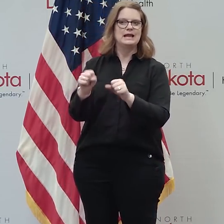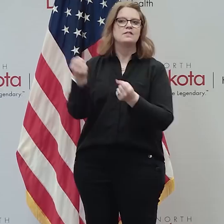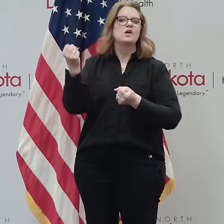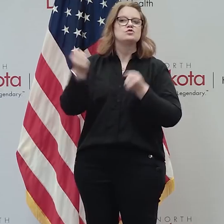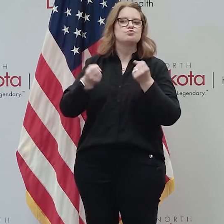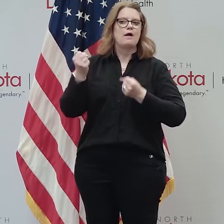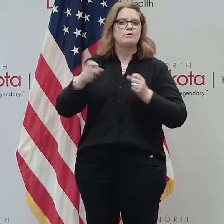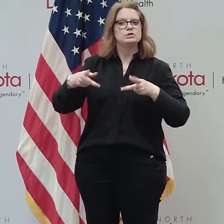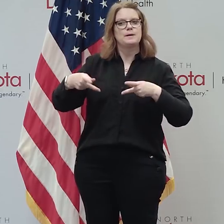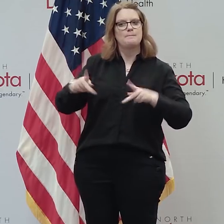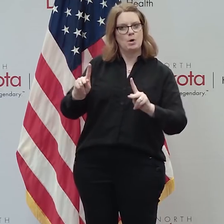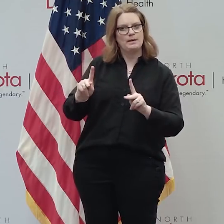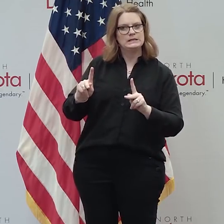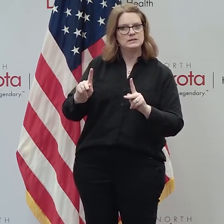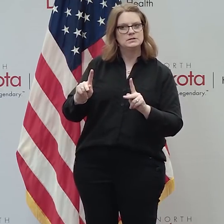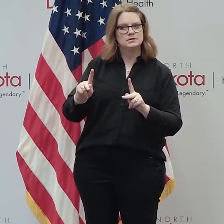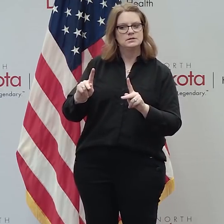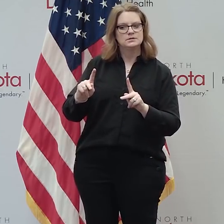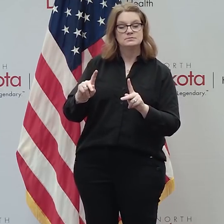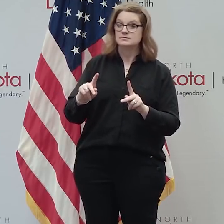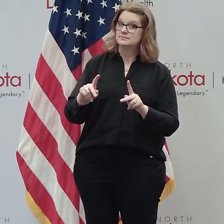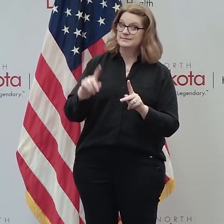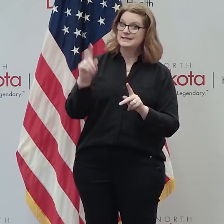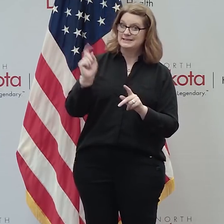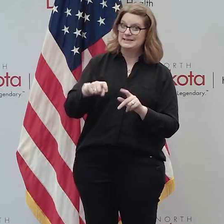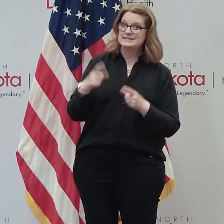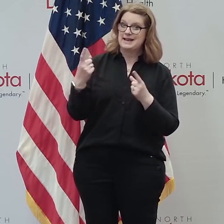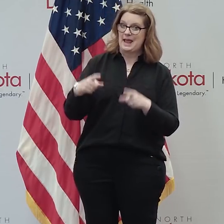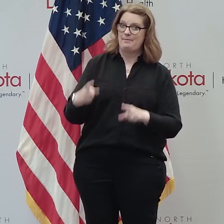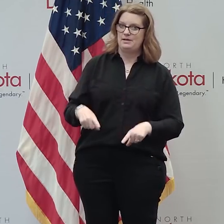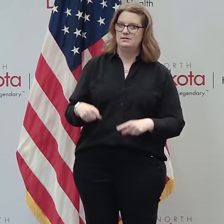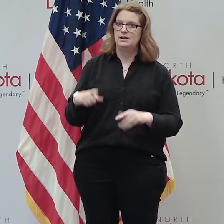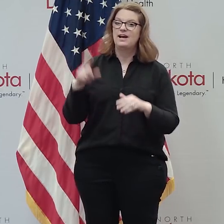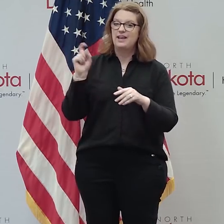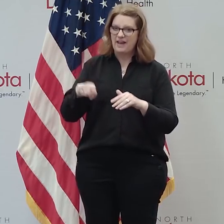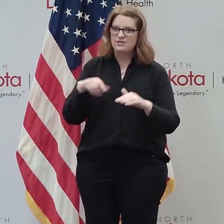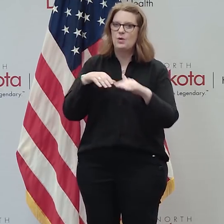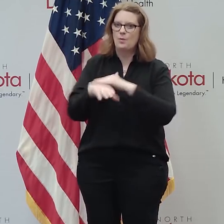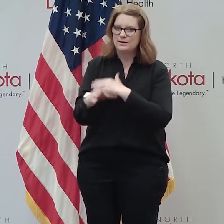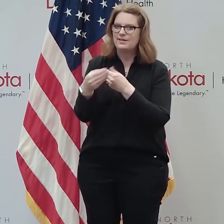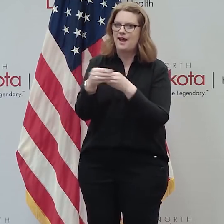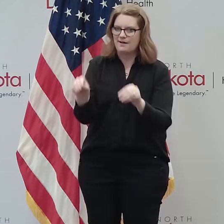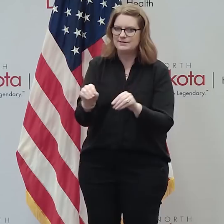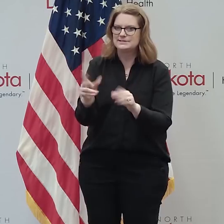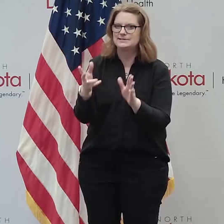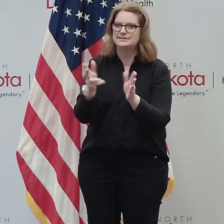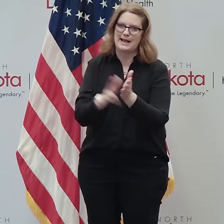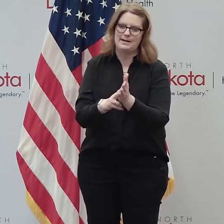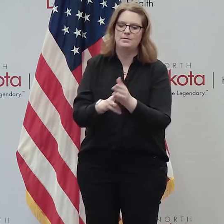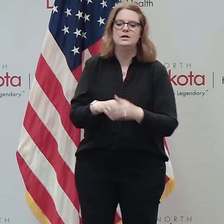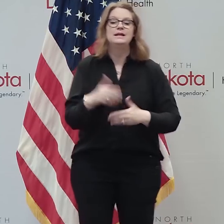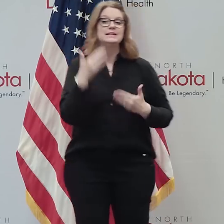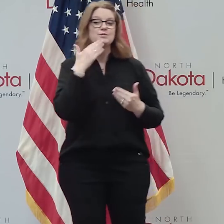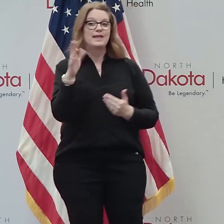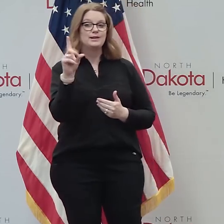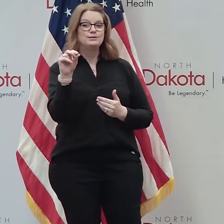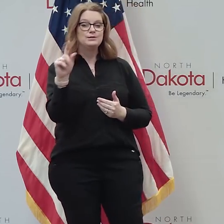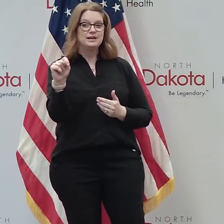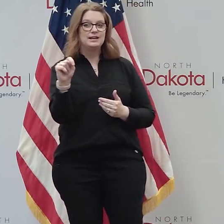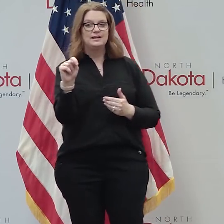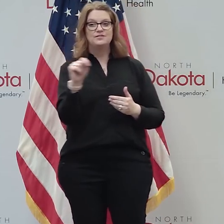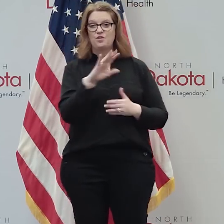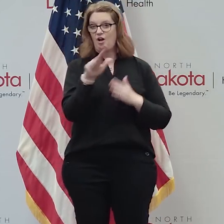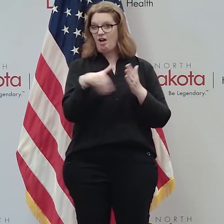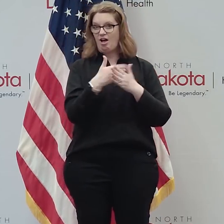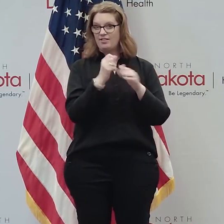driver's permits, because that is also something that needs to happen in person. So again, thank you, DOT, for all